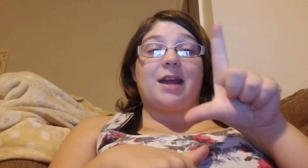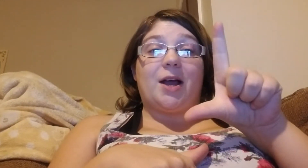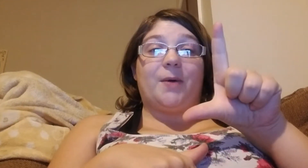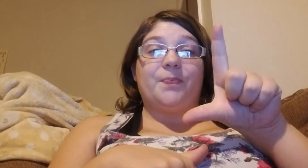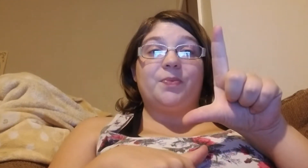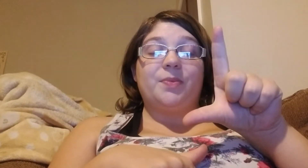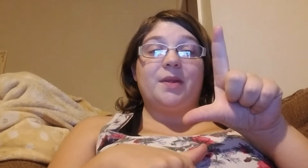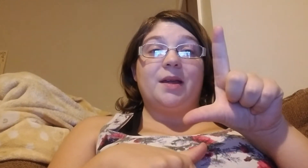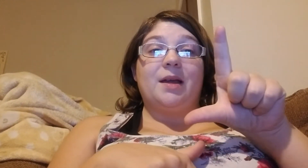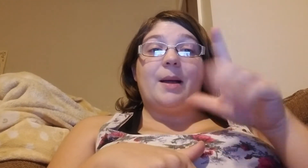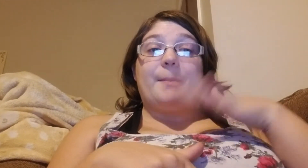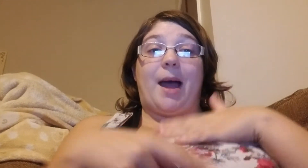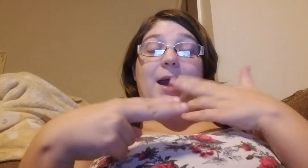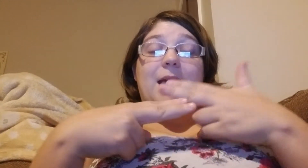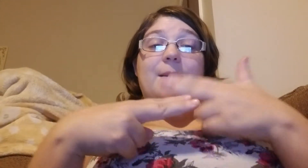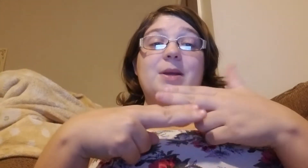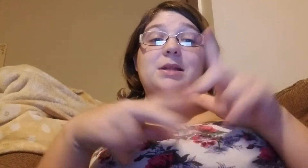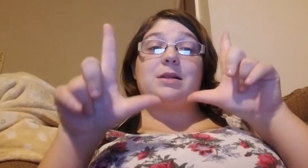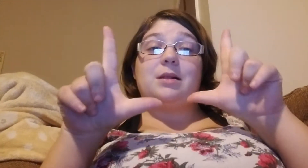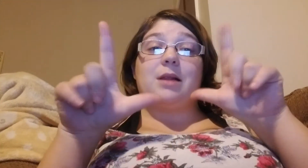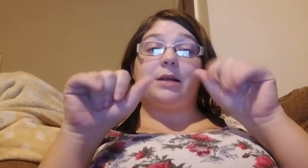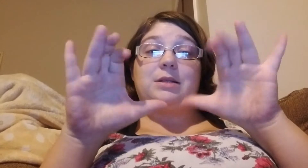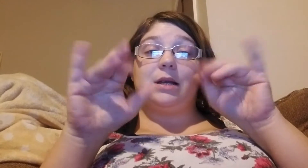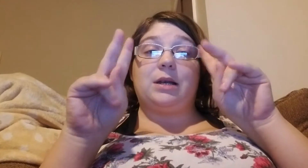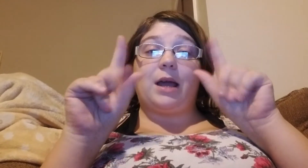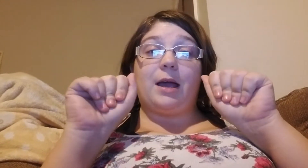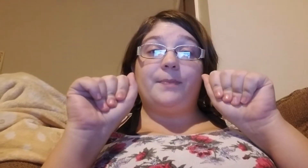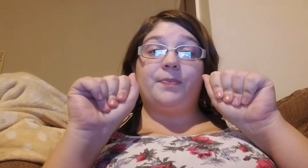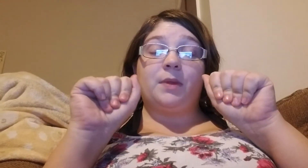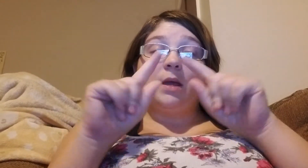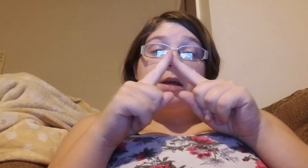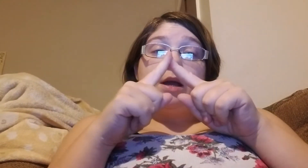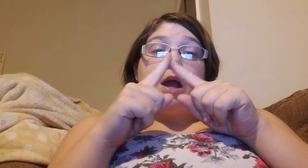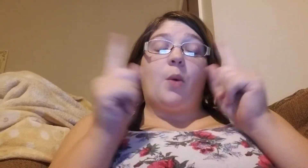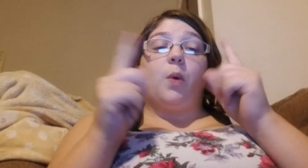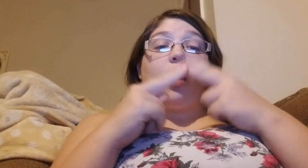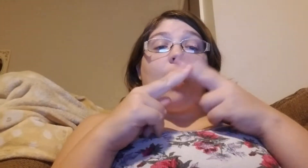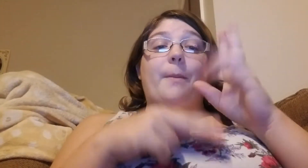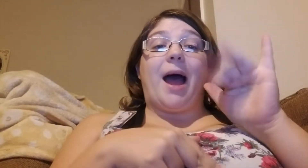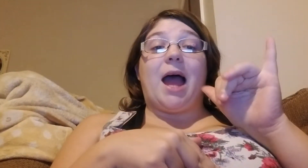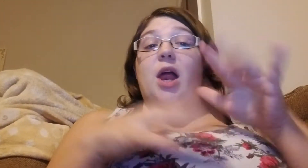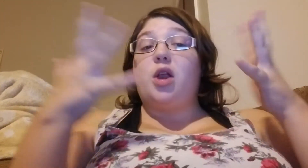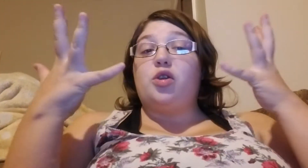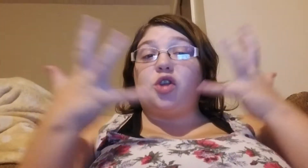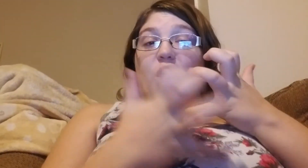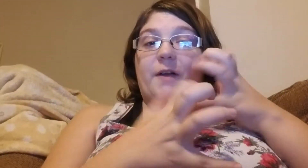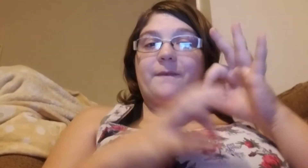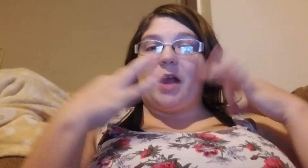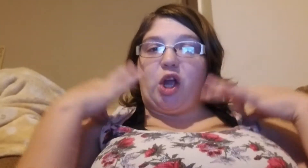ASL. My name is Lucinda. We go by Dark